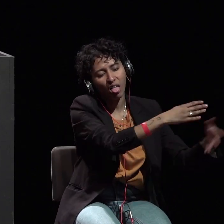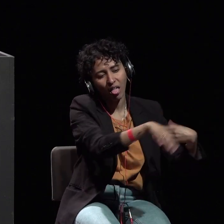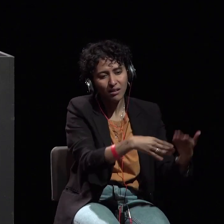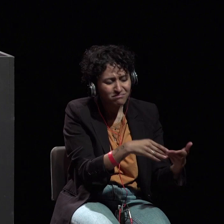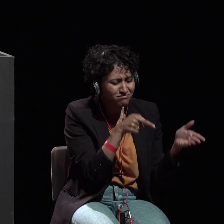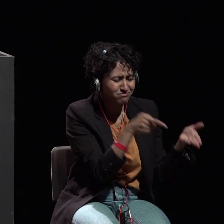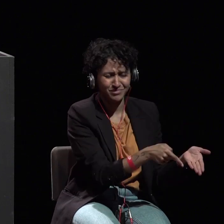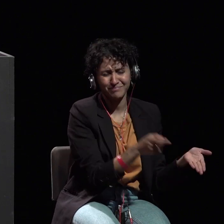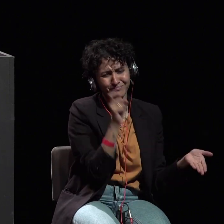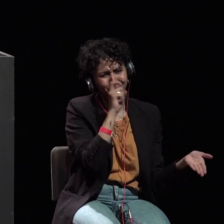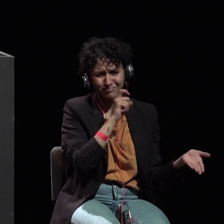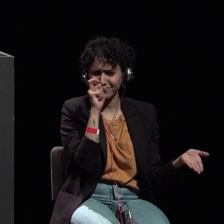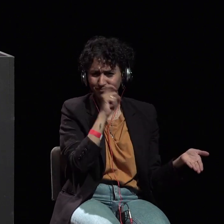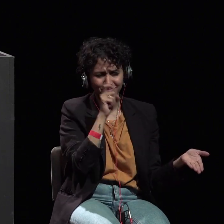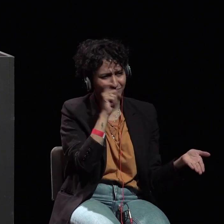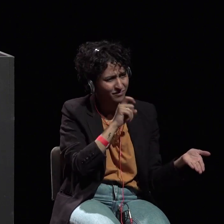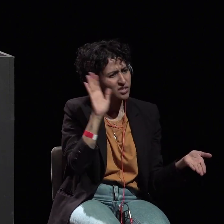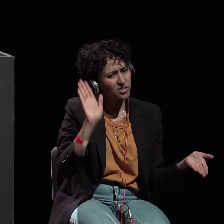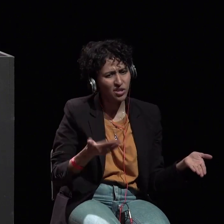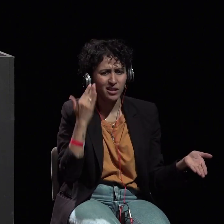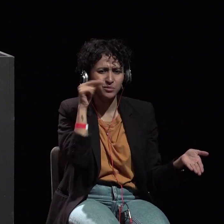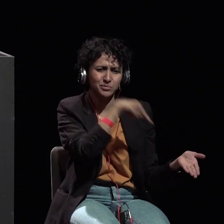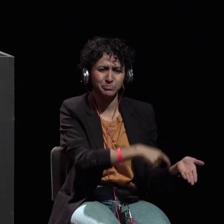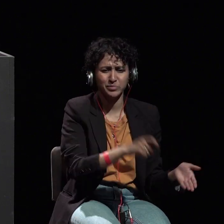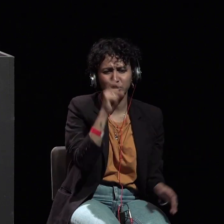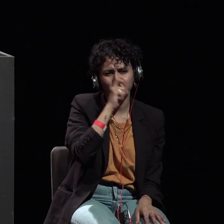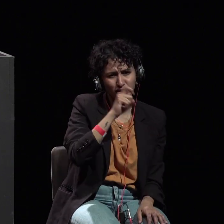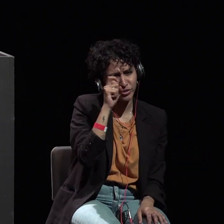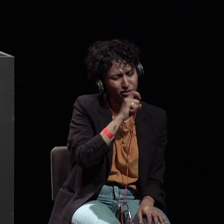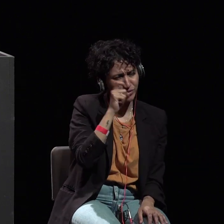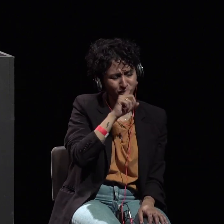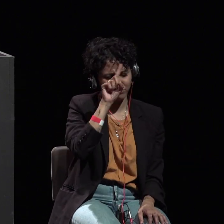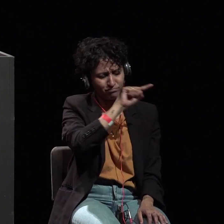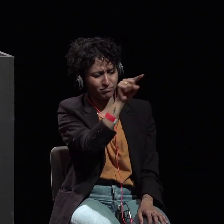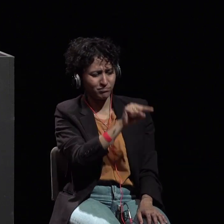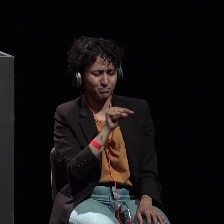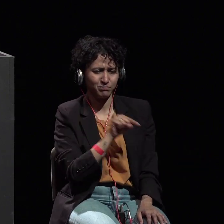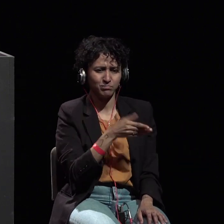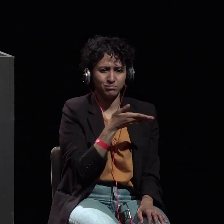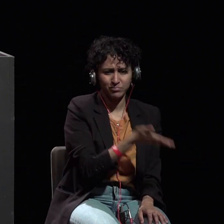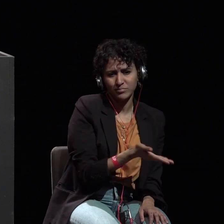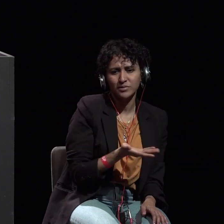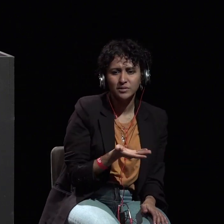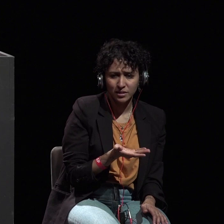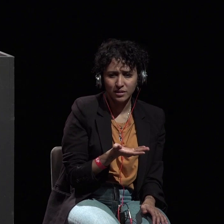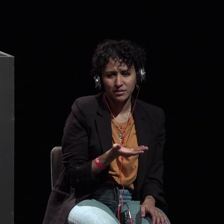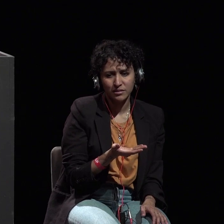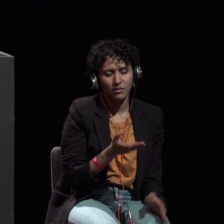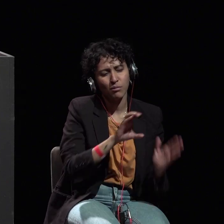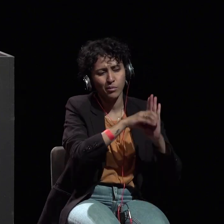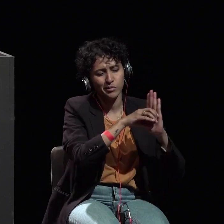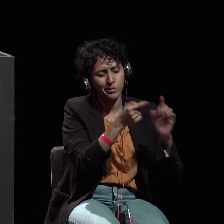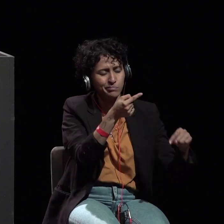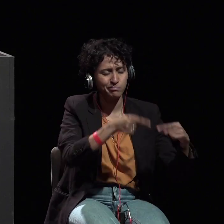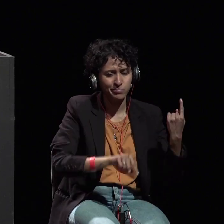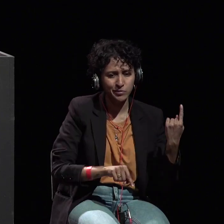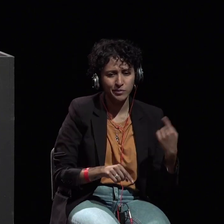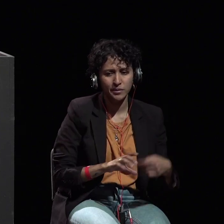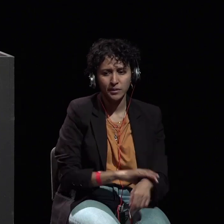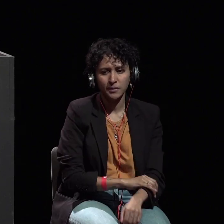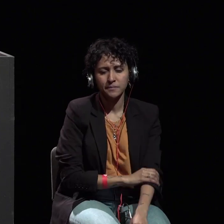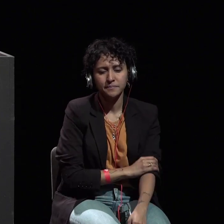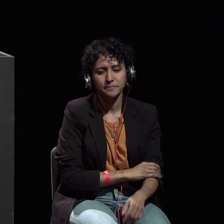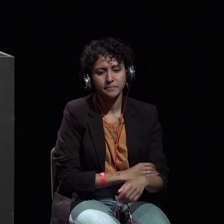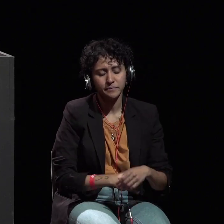well refuted by several Kanaka Maoli scholars since, especially those who can read in Hawaiian and access the largest archive of